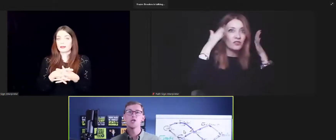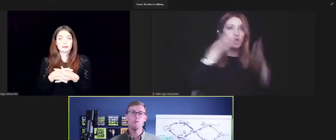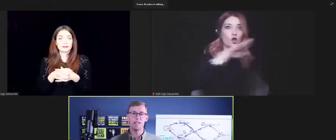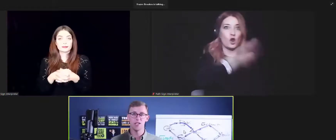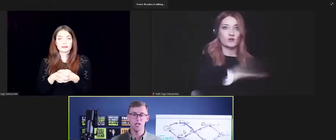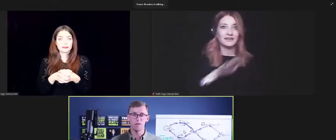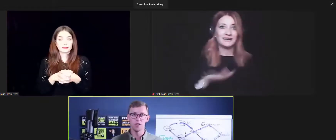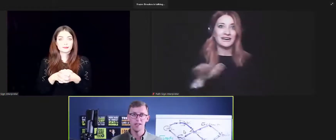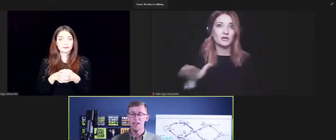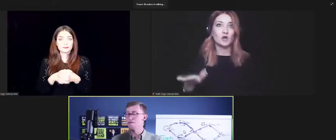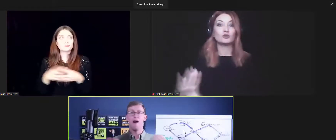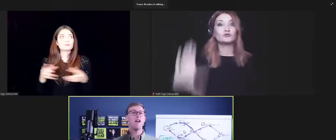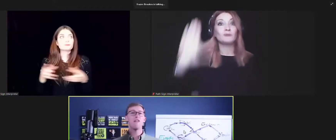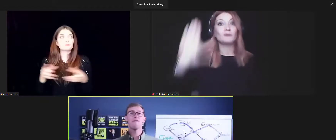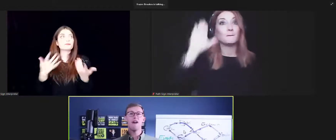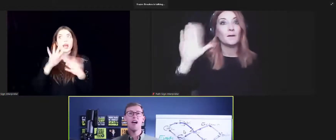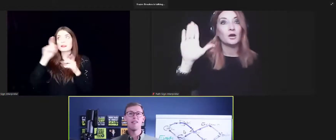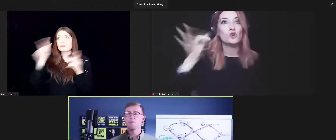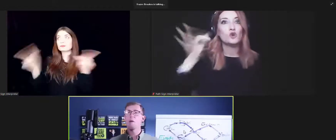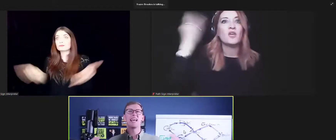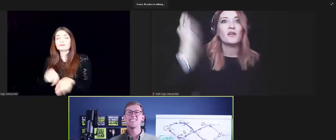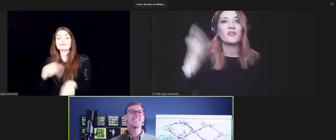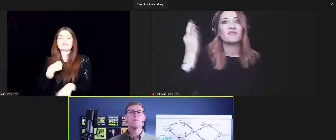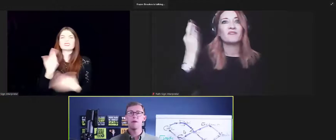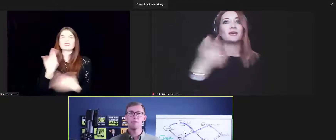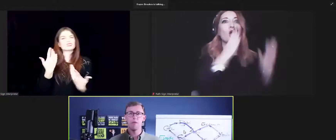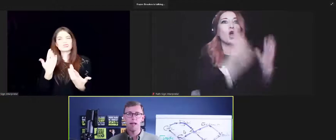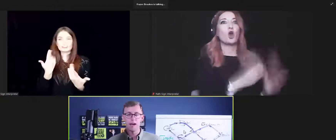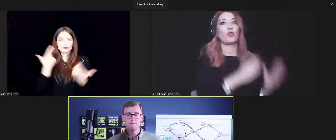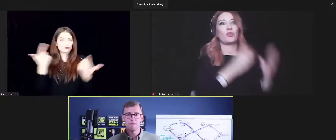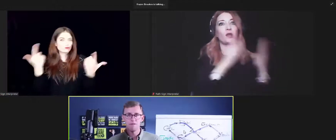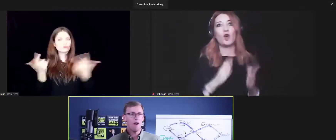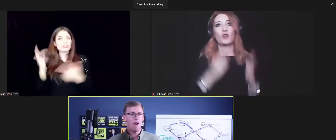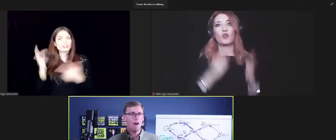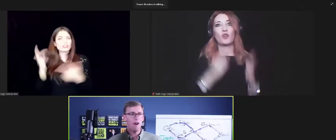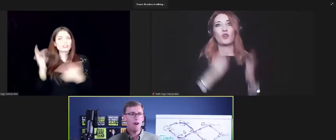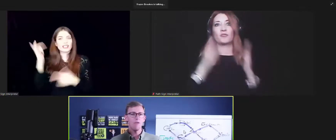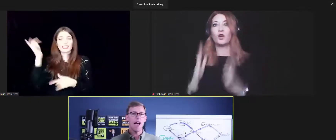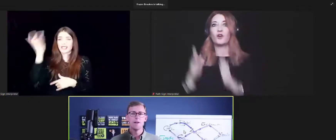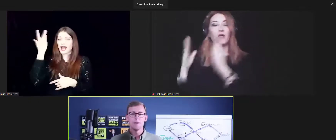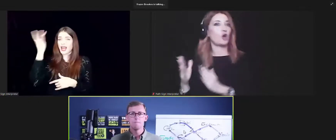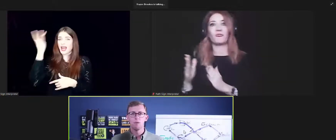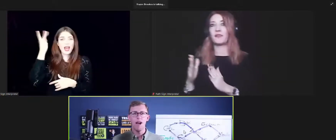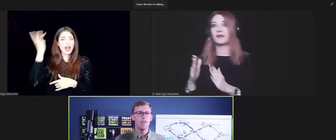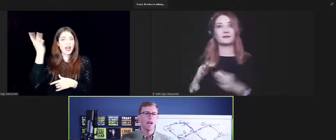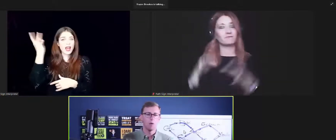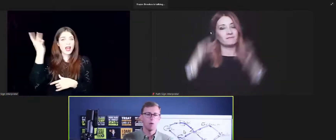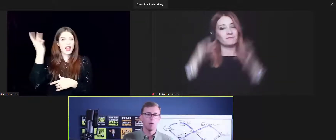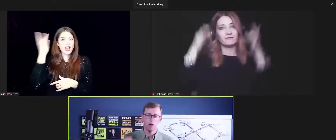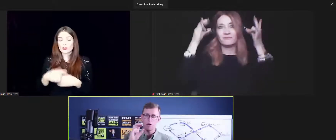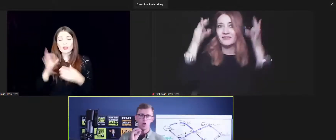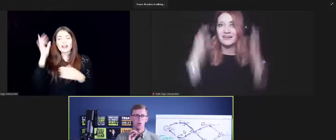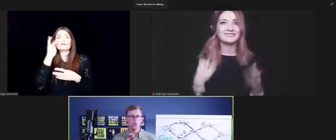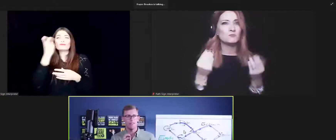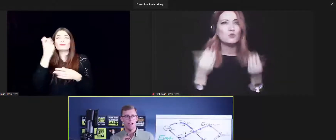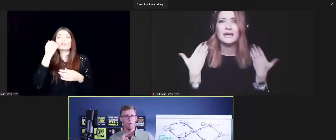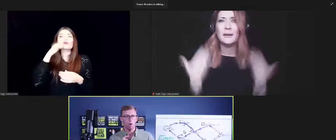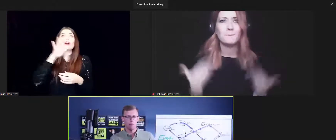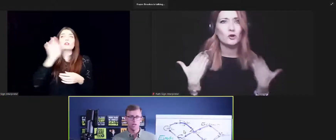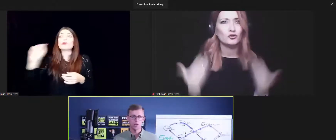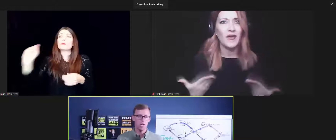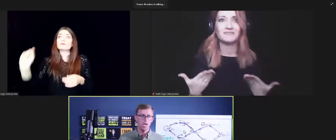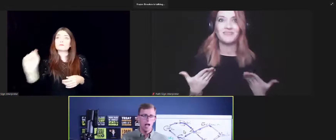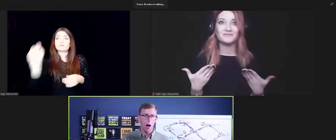been successful. It's very, very rare. There's probably less than 10 people on the planet. Very rare, right? And I want to make sure you understand how important